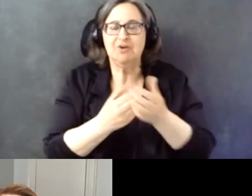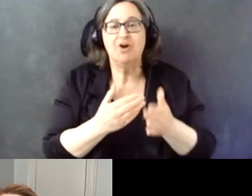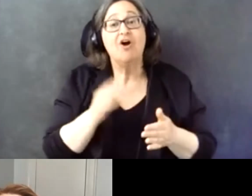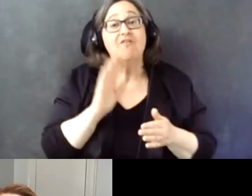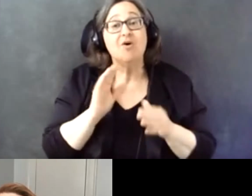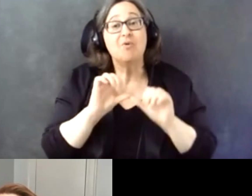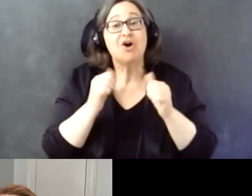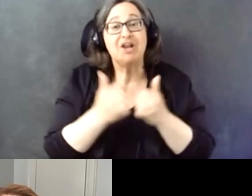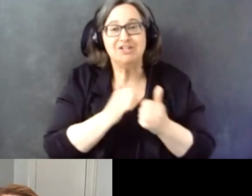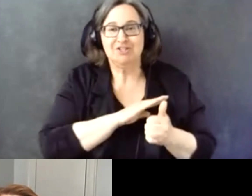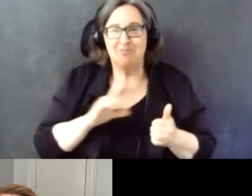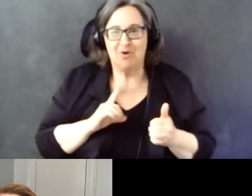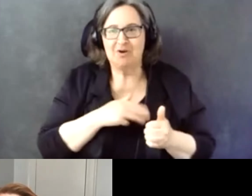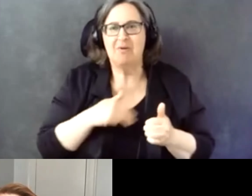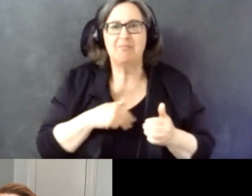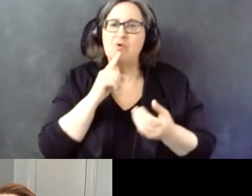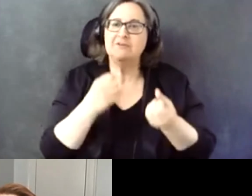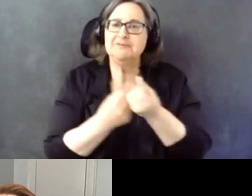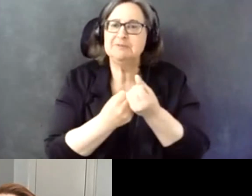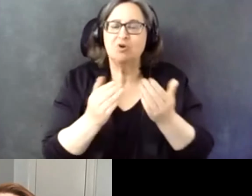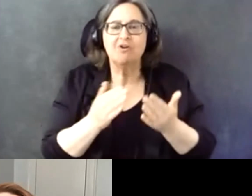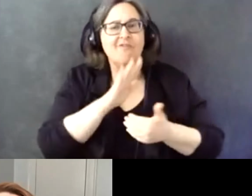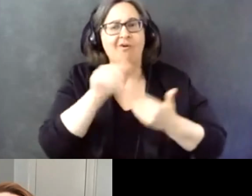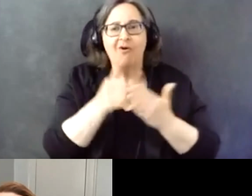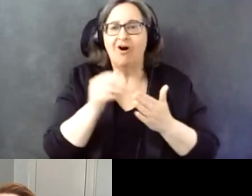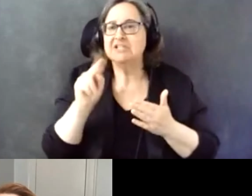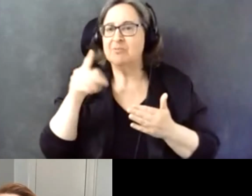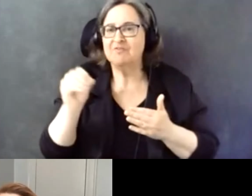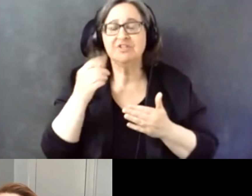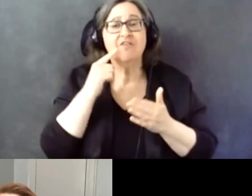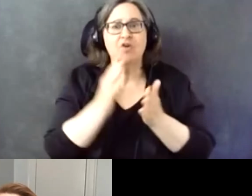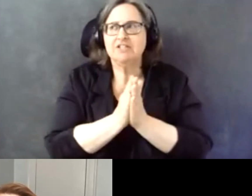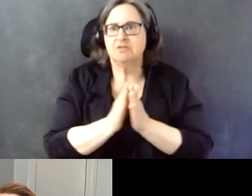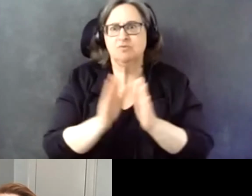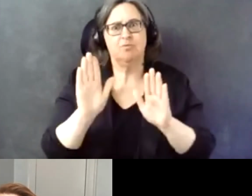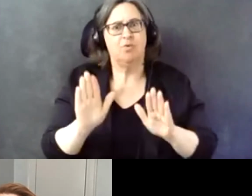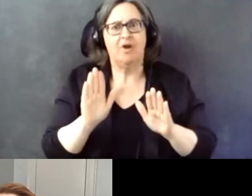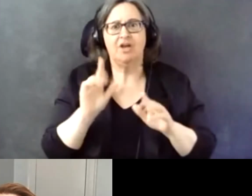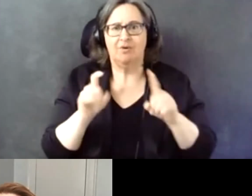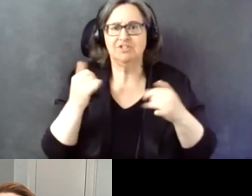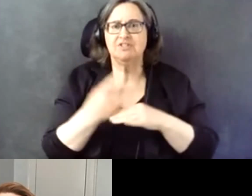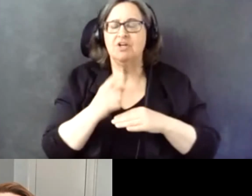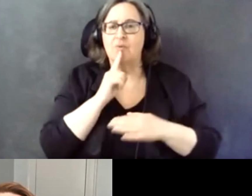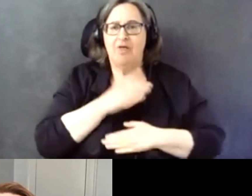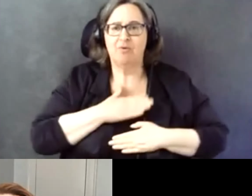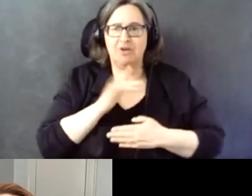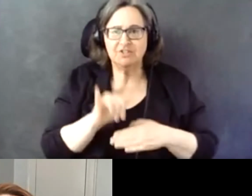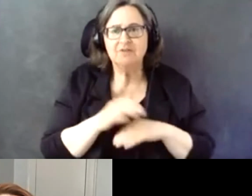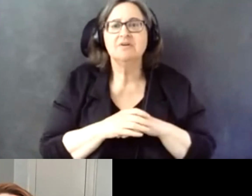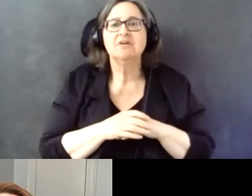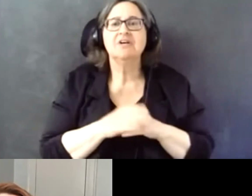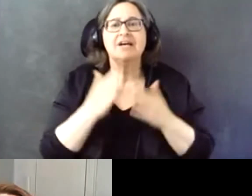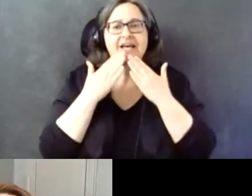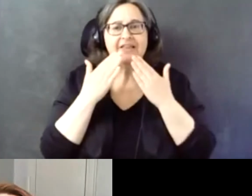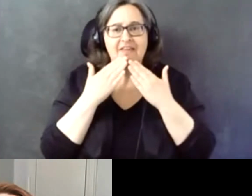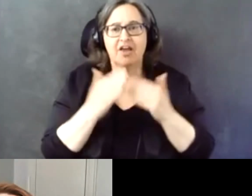board member of a champion of all types of non-profits uh for making time uh and for asking some really great questions today really appreciate it uh i again want